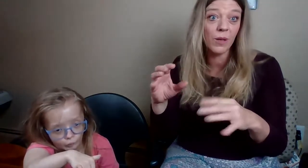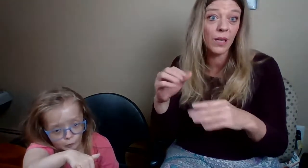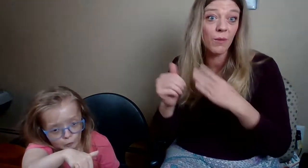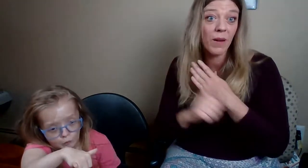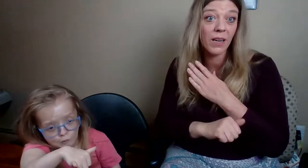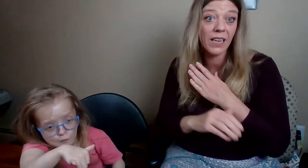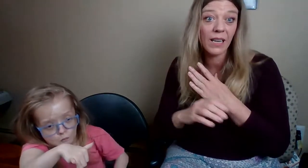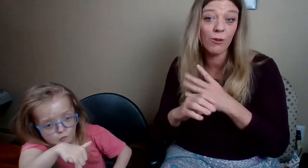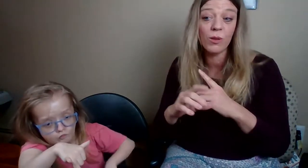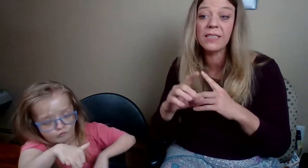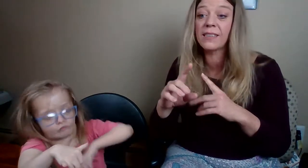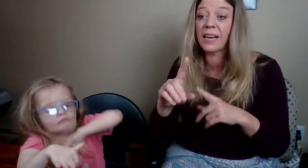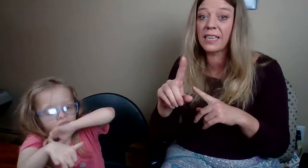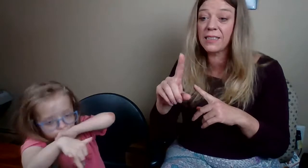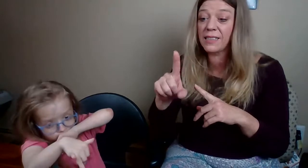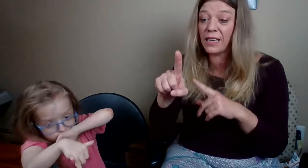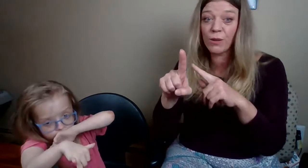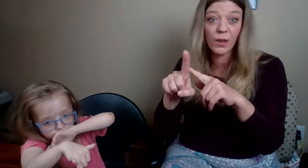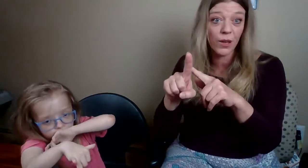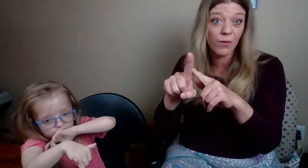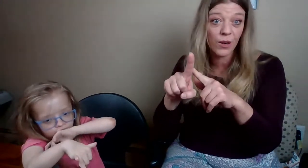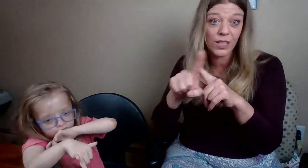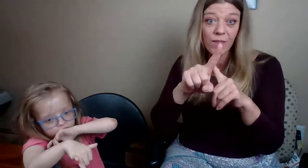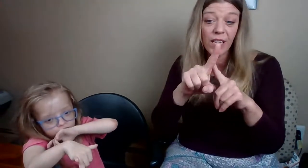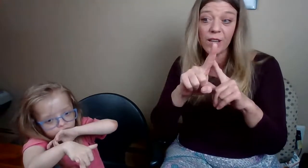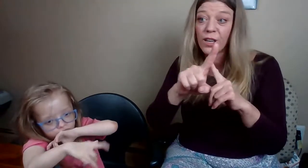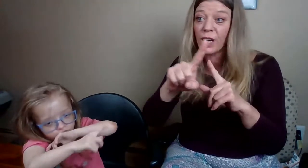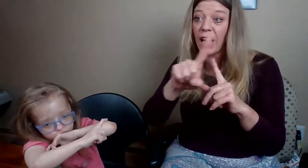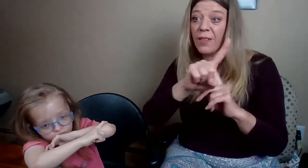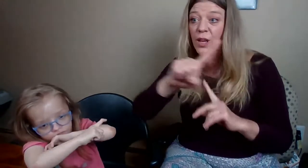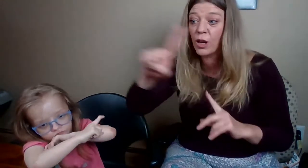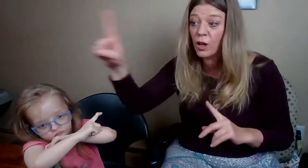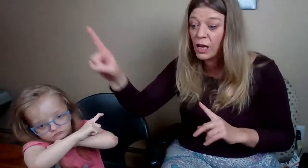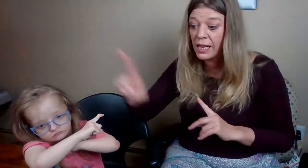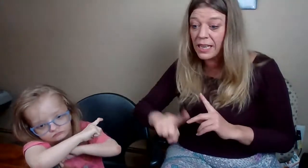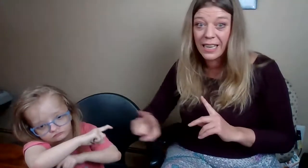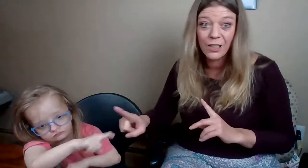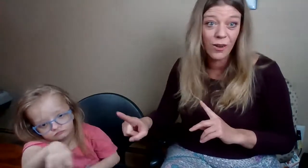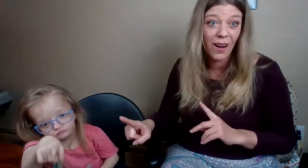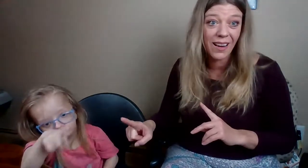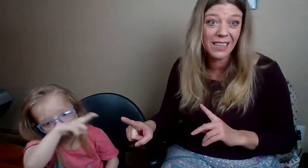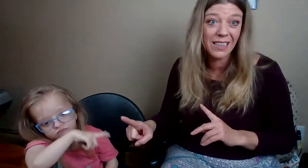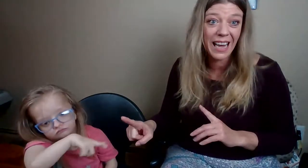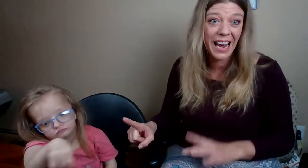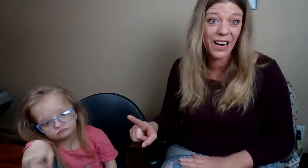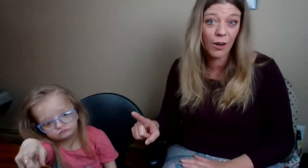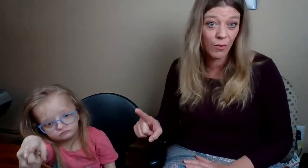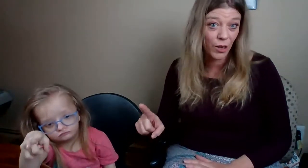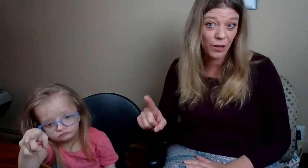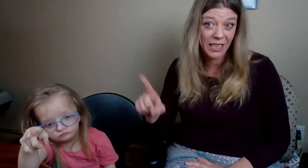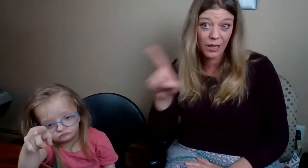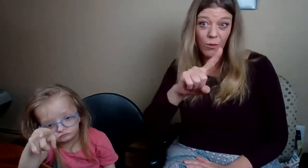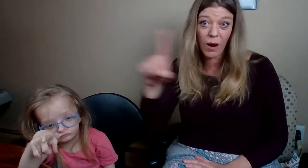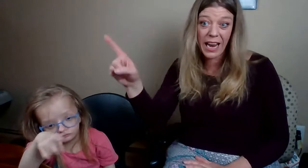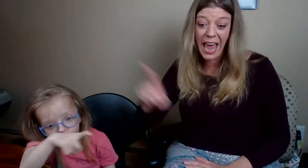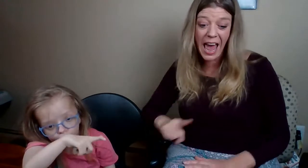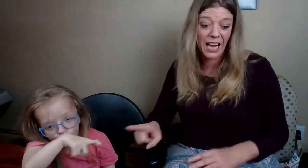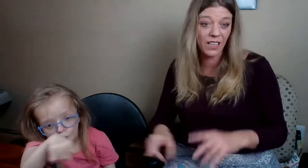in America will sign Z with their first finger and they'll kind of draw it in the air if they're using their right hand.